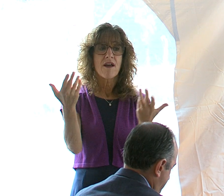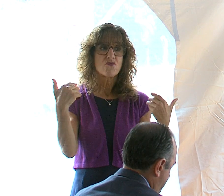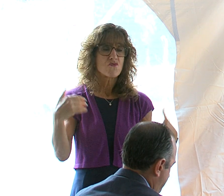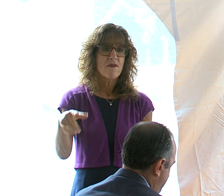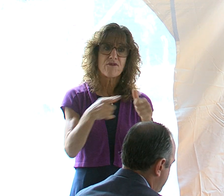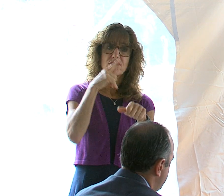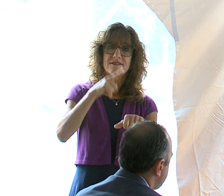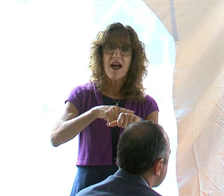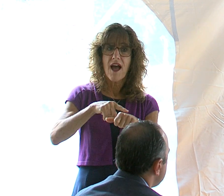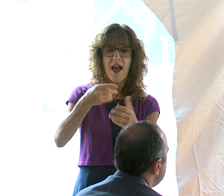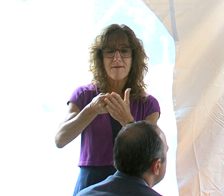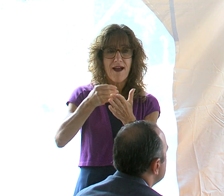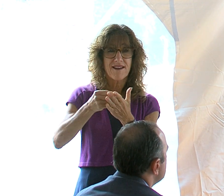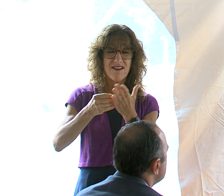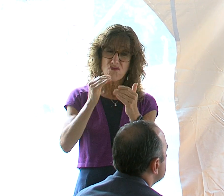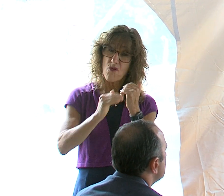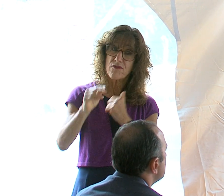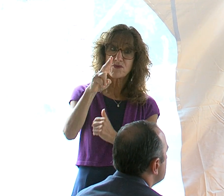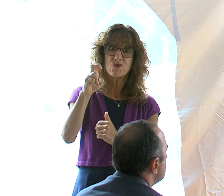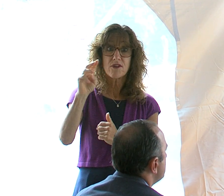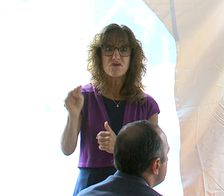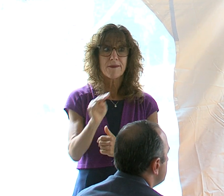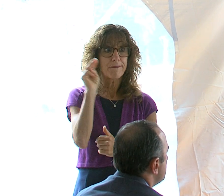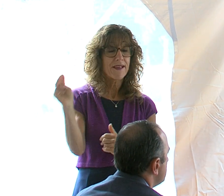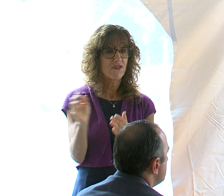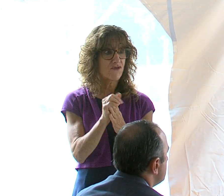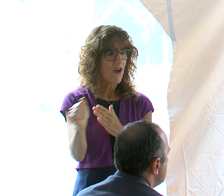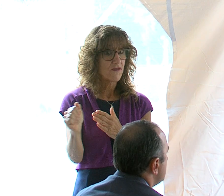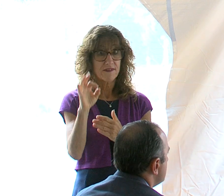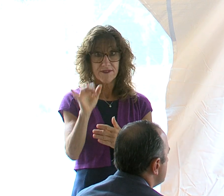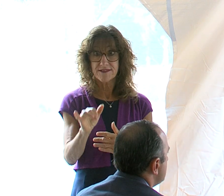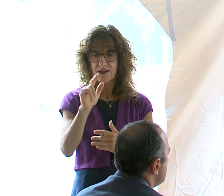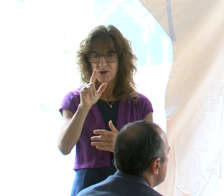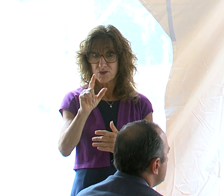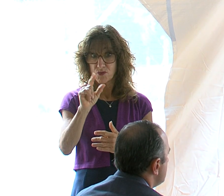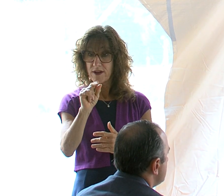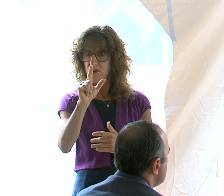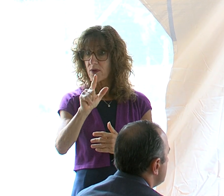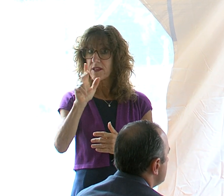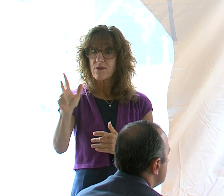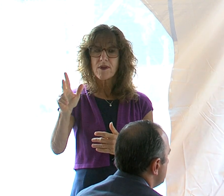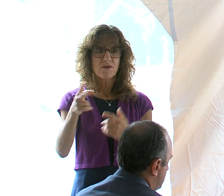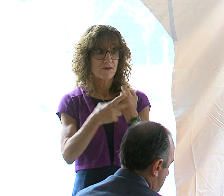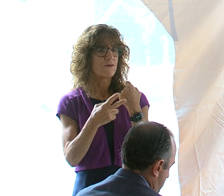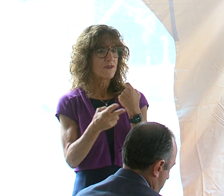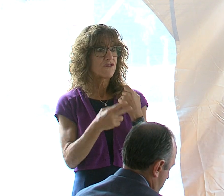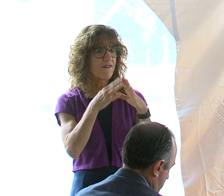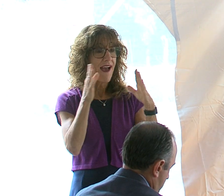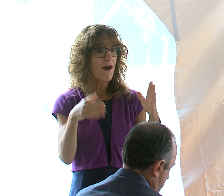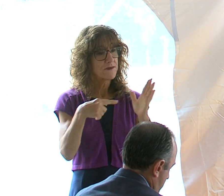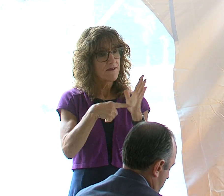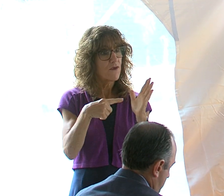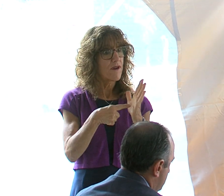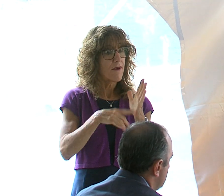unprecedented amount of funding, over $200 million in fiscal year 23, to create and preserve affordable housing across the state of Maryland. And